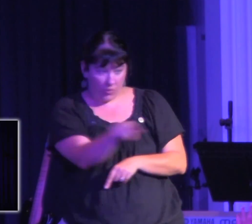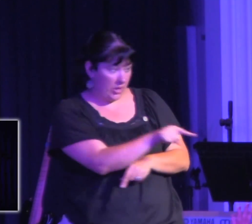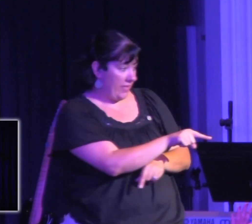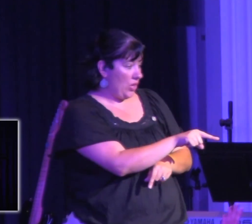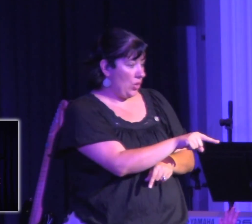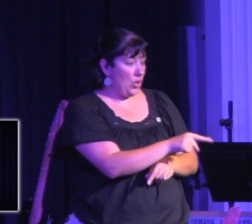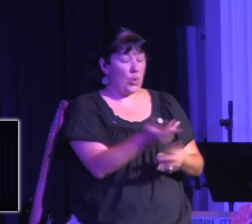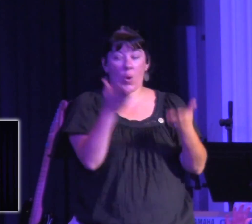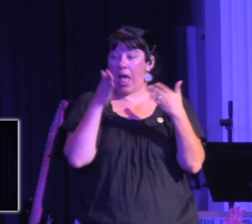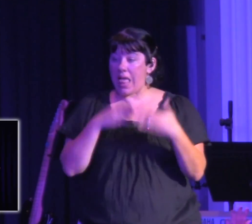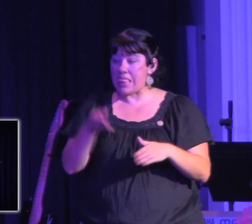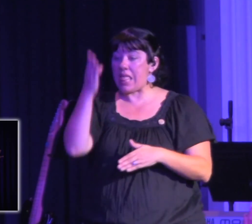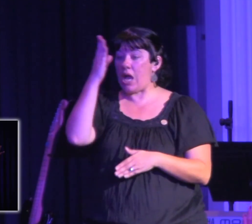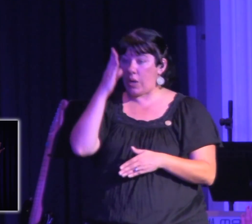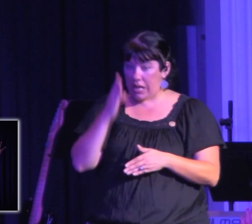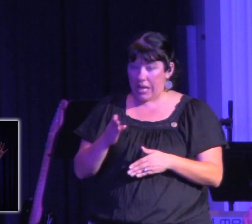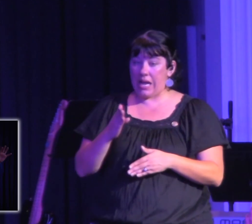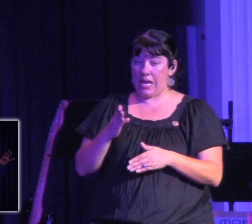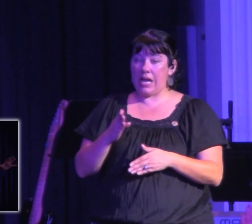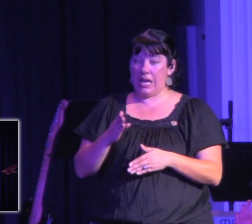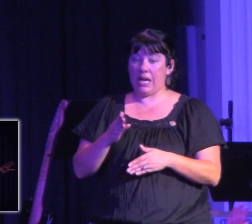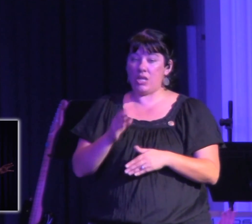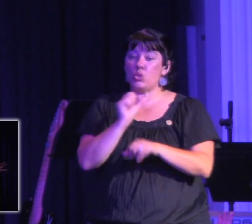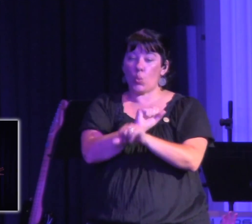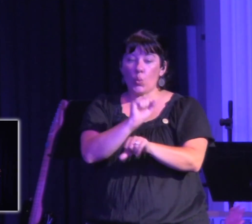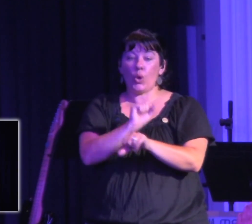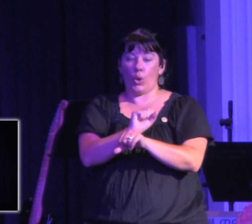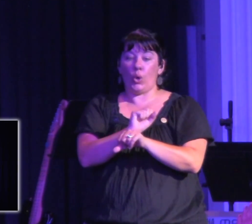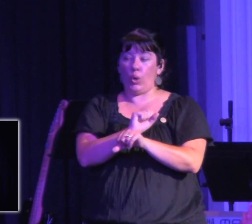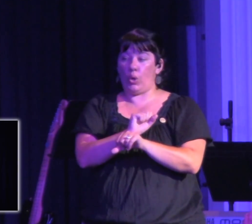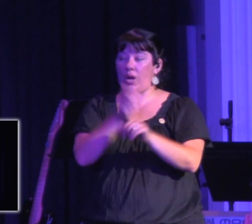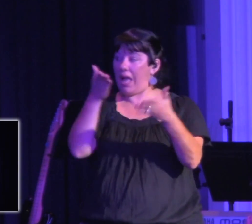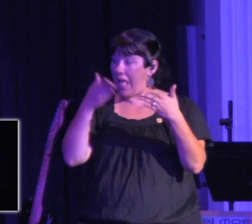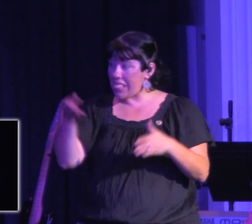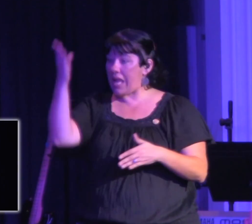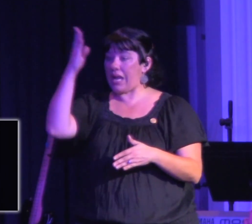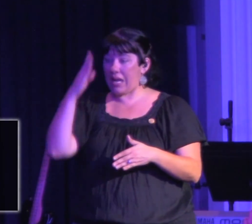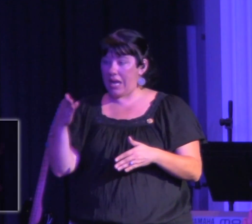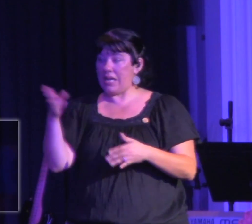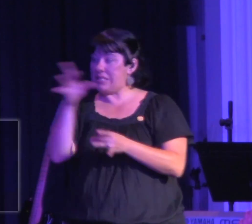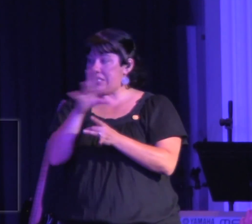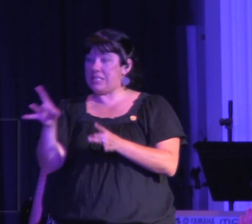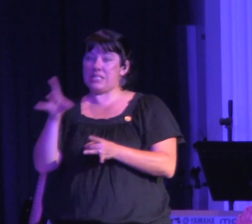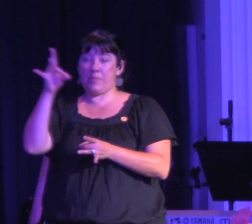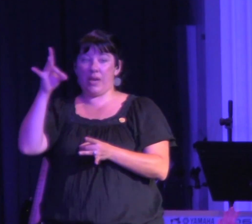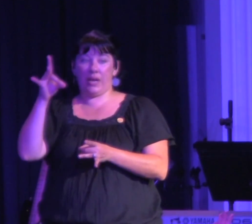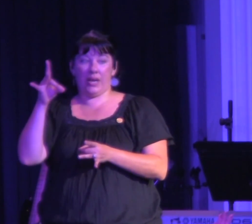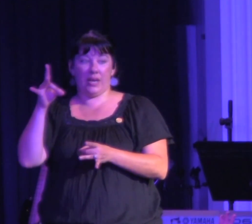just stay still before God and let God just come and touch you this morning.